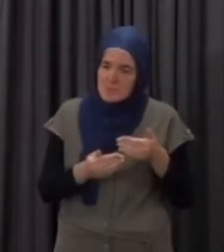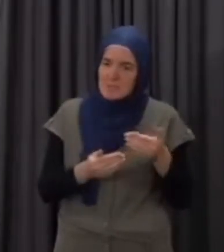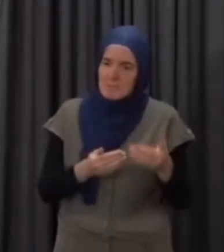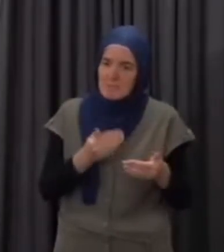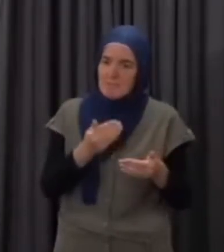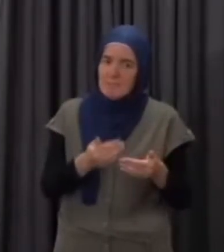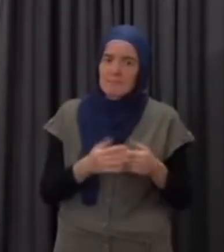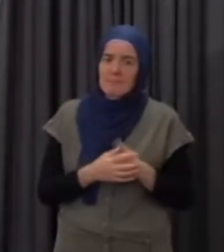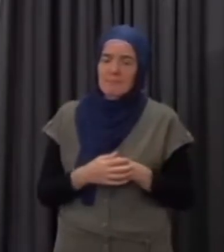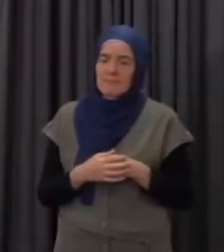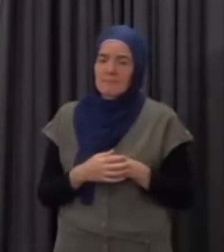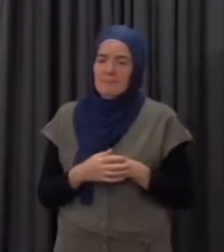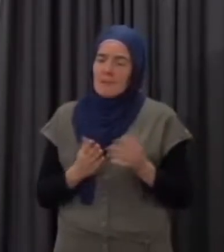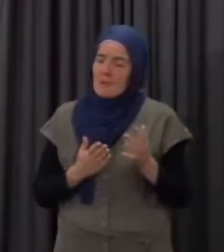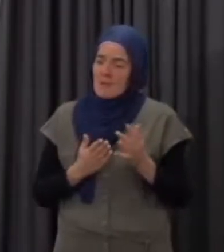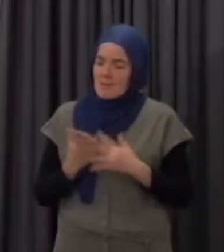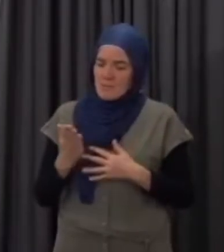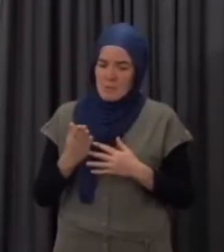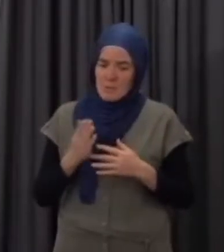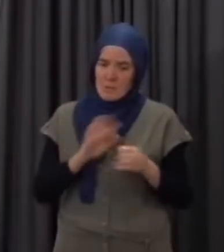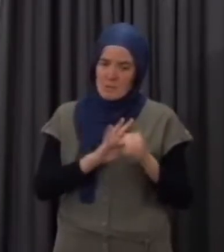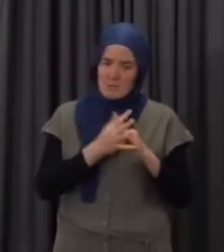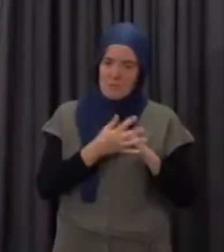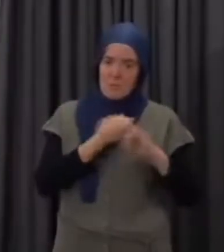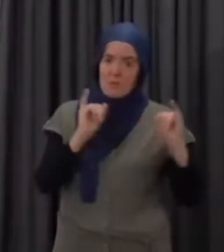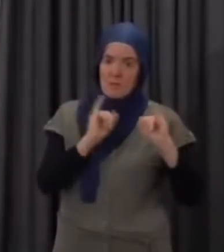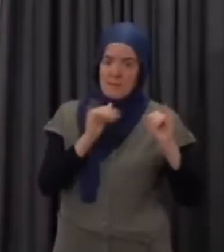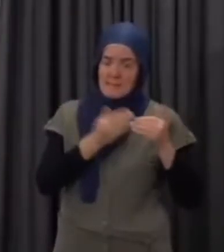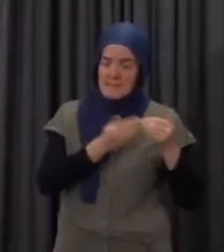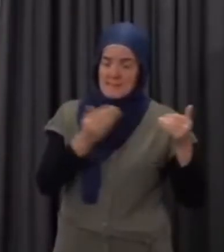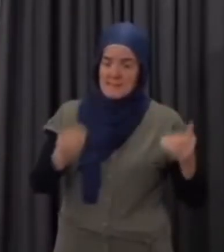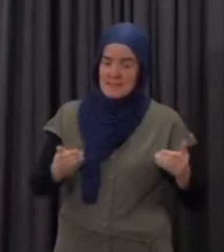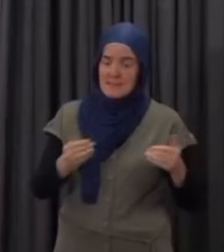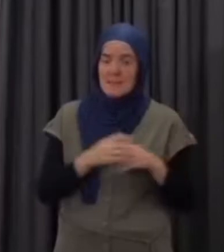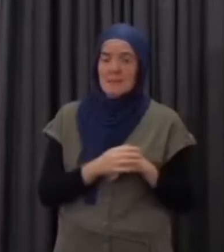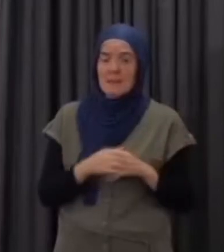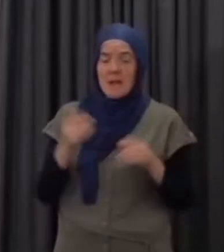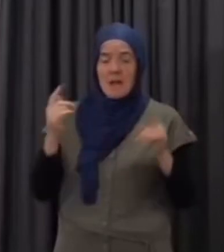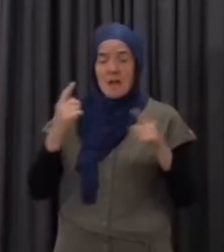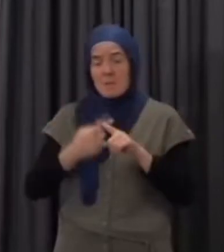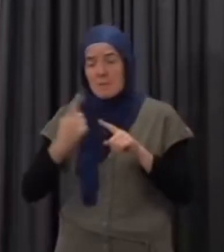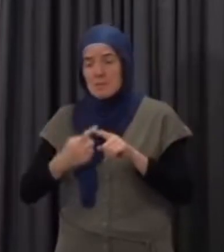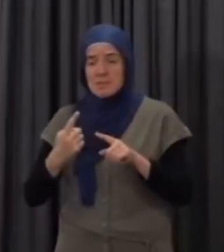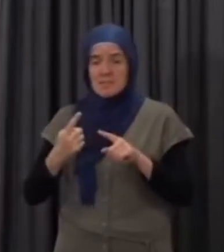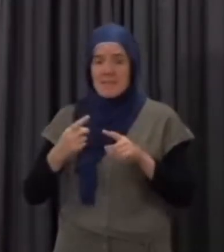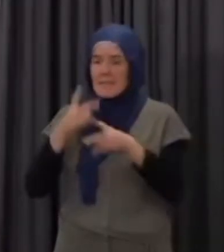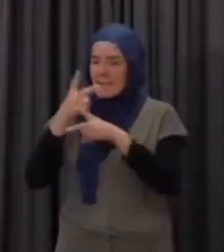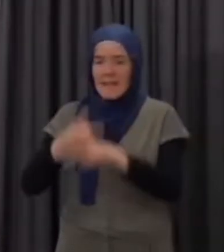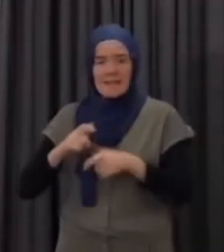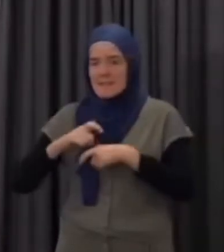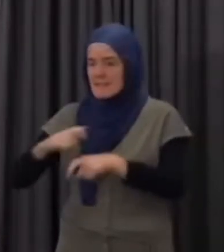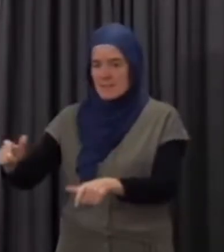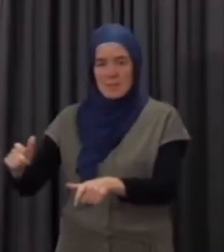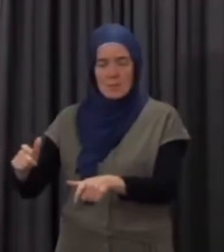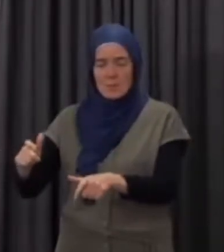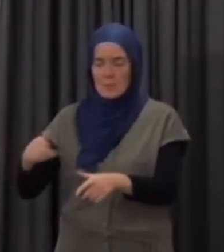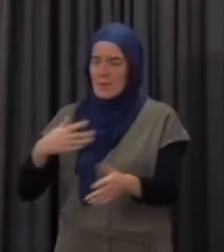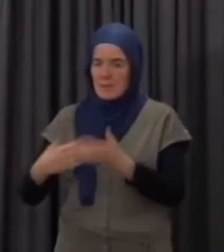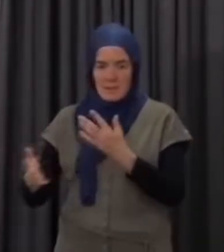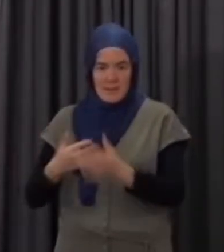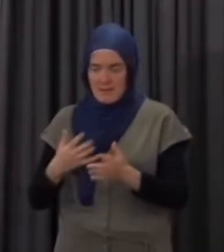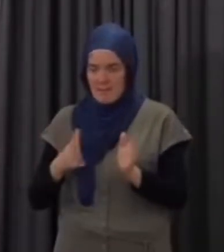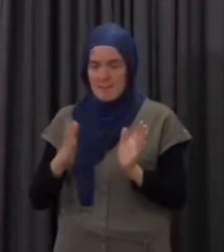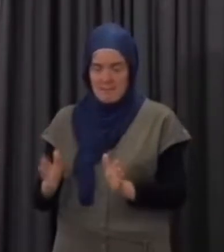had always authorised throughout this pandemic. We needed to recognise that obviously emergency and urgent care carries on whether there is a virus around us or